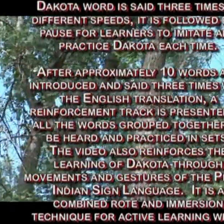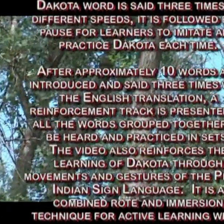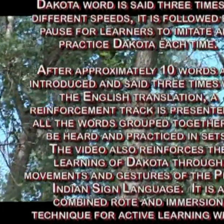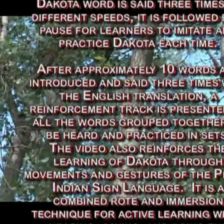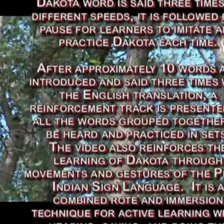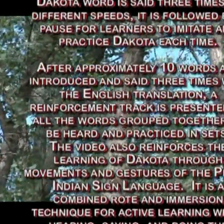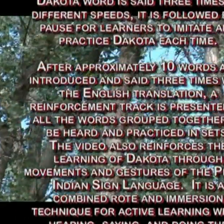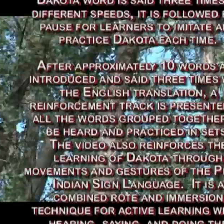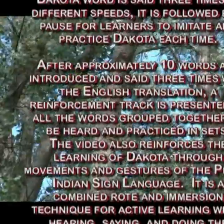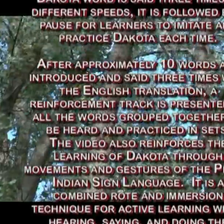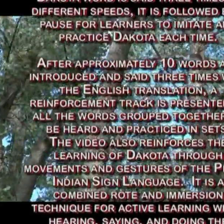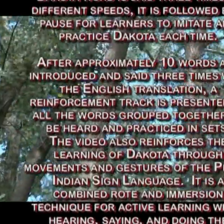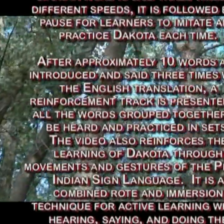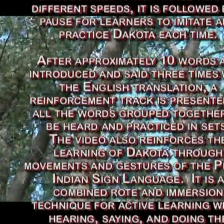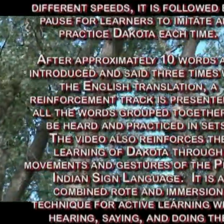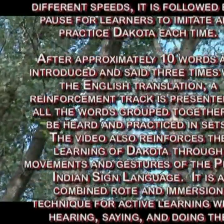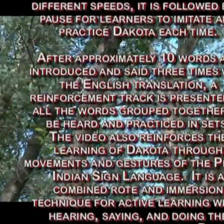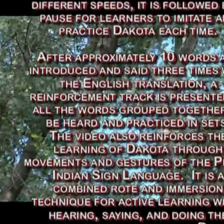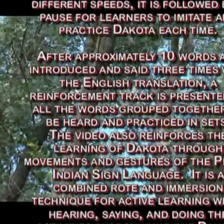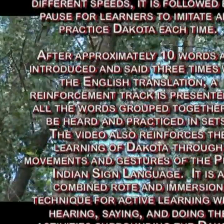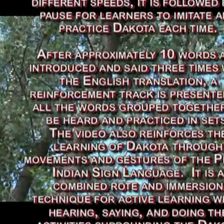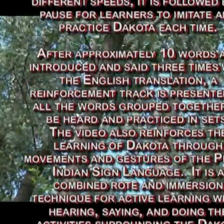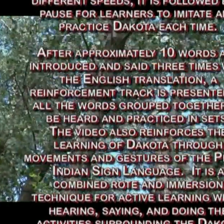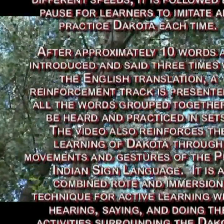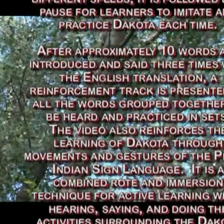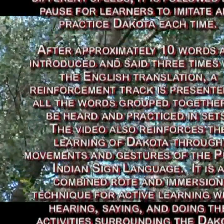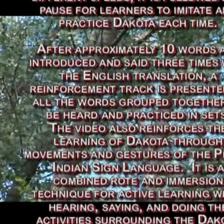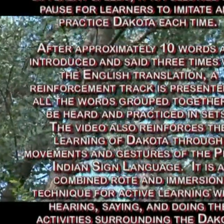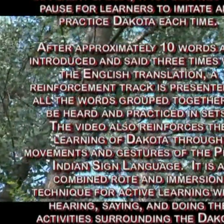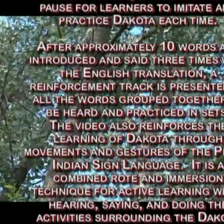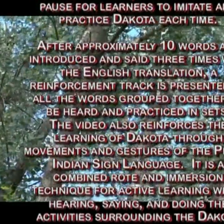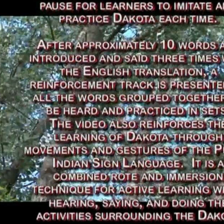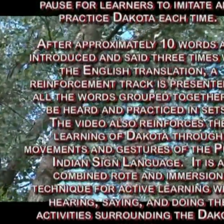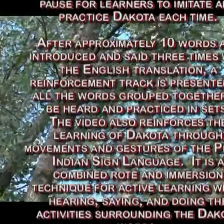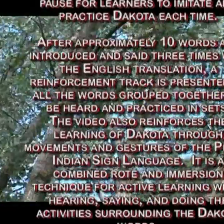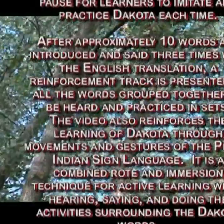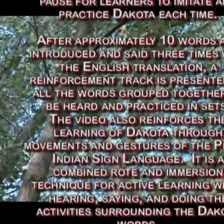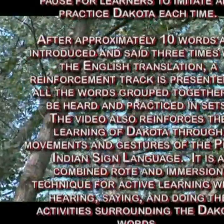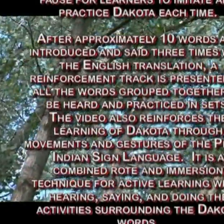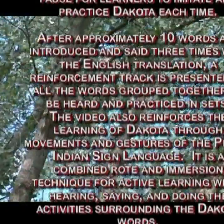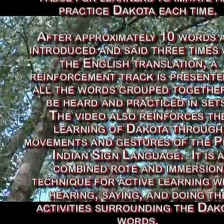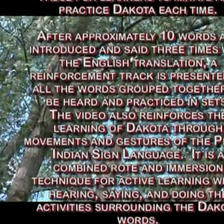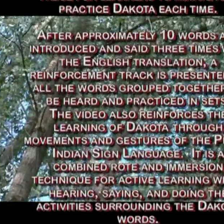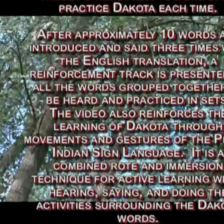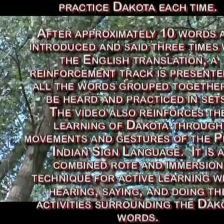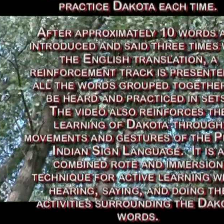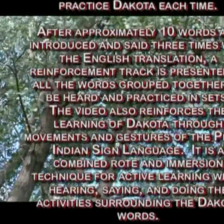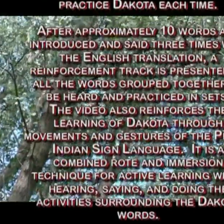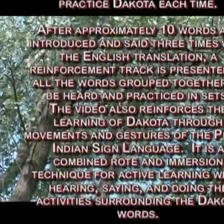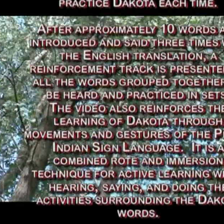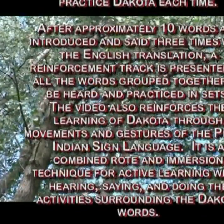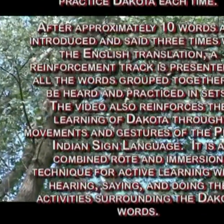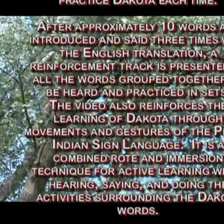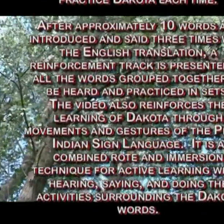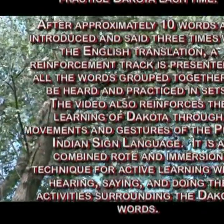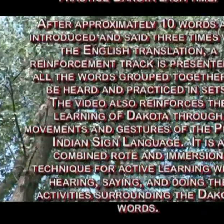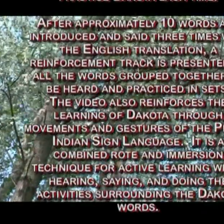and practiced in sets. The video also reinforces the learning of Dakota through movements and gestures of